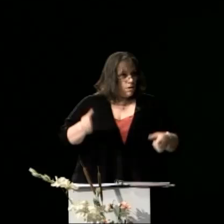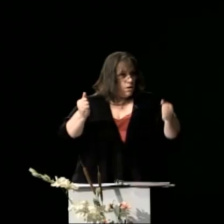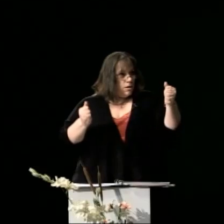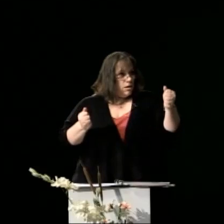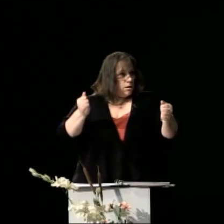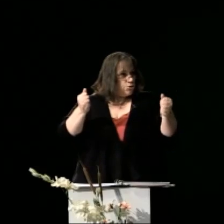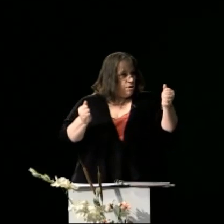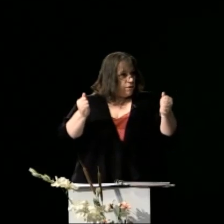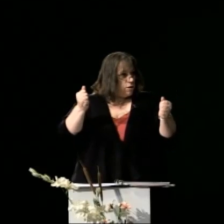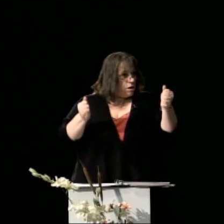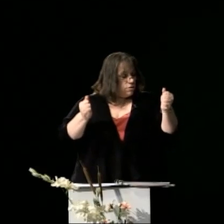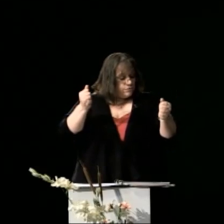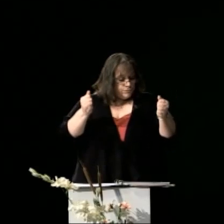You're going to drive in a car.